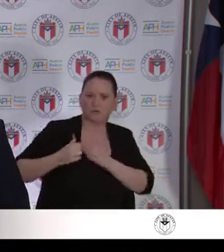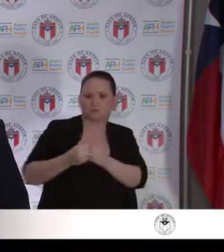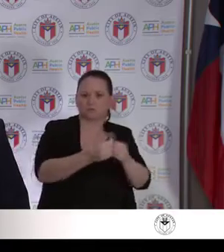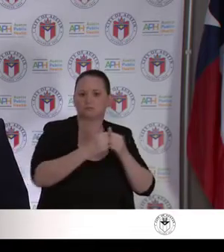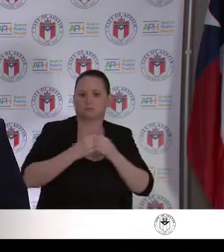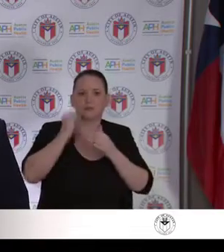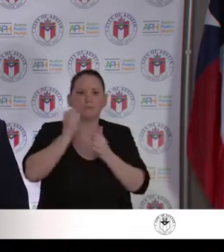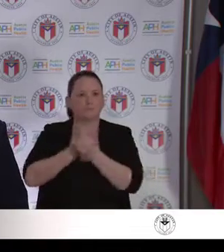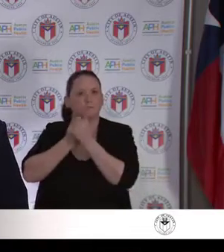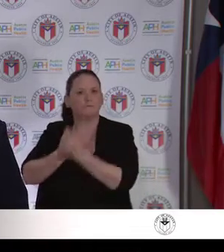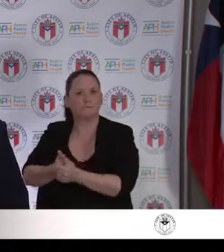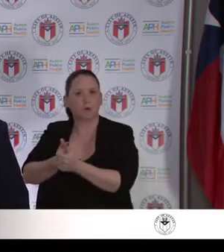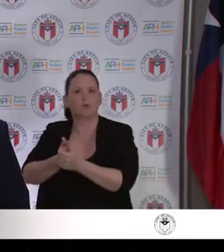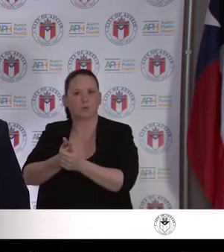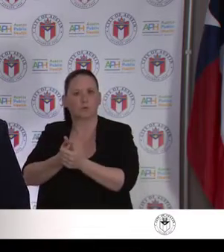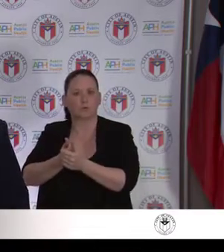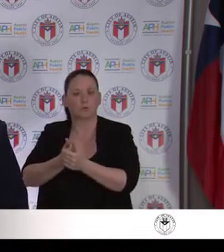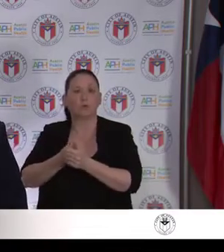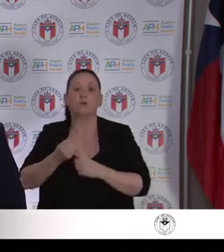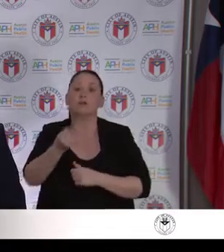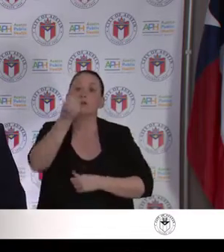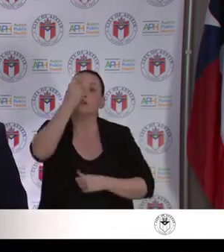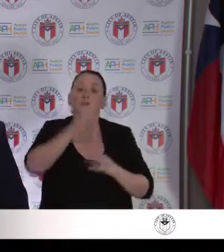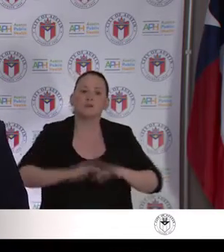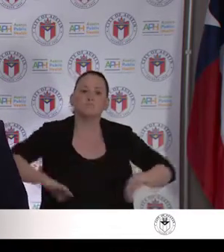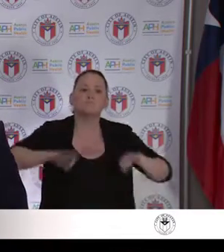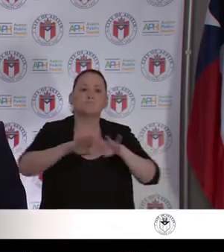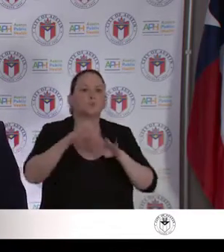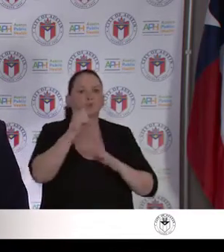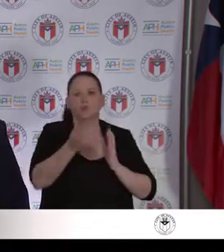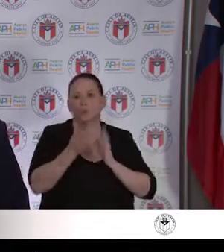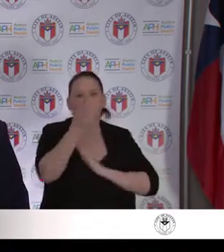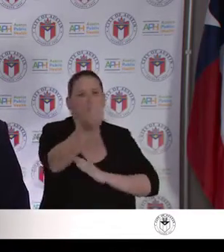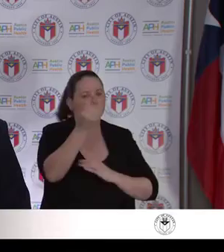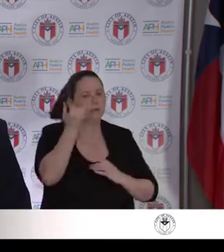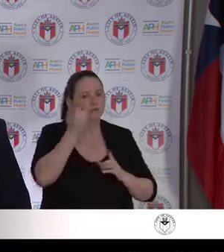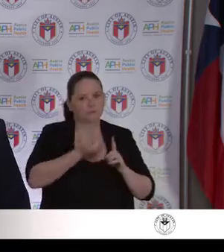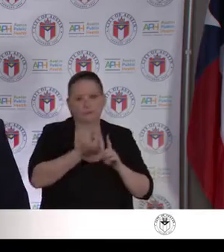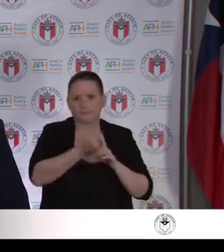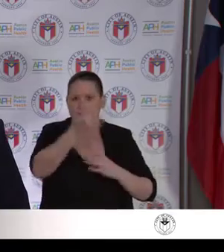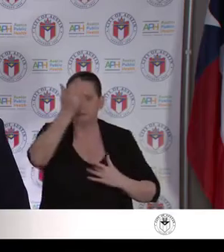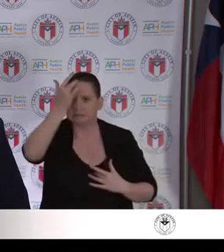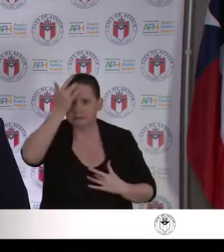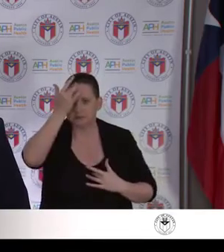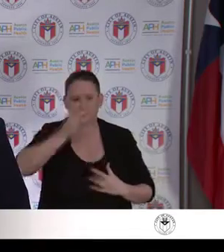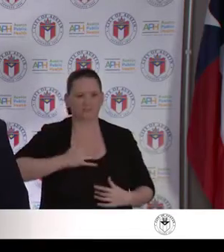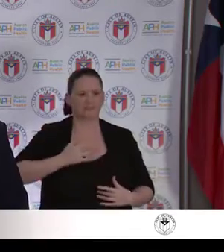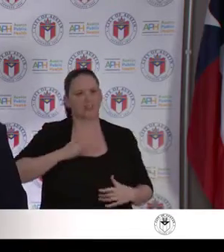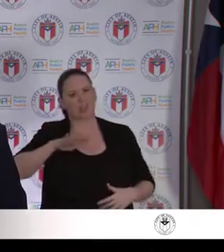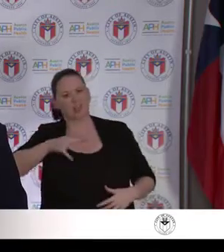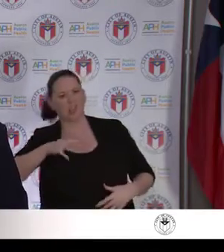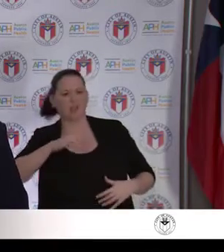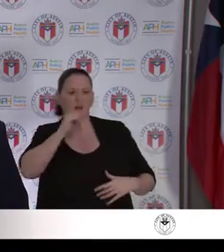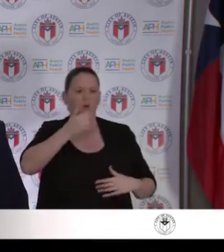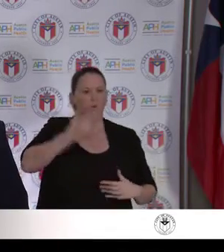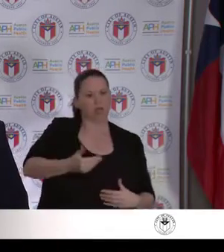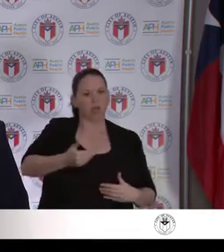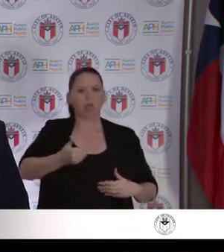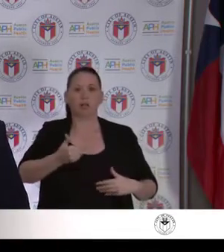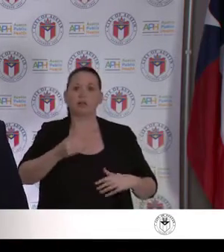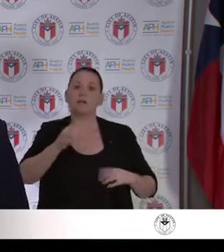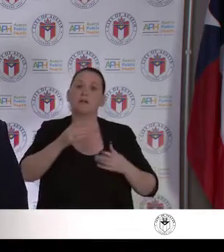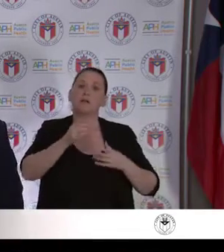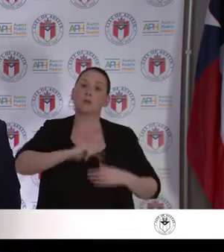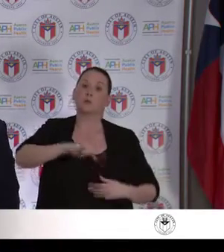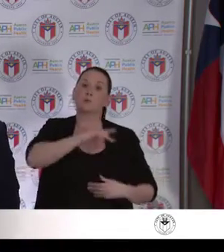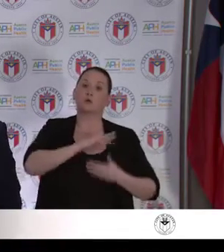to do. Make sure, number one, you don't go out if you're sick or if you're not feeling well. The personal hygiene things that